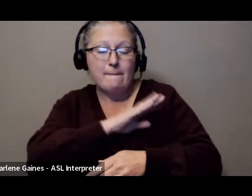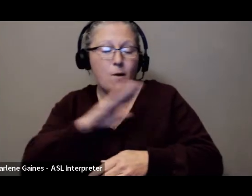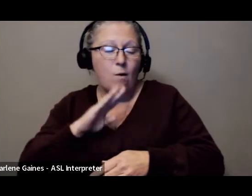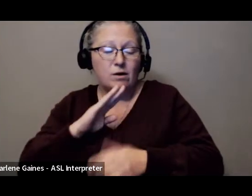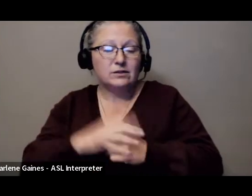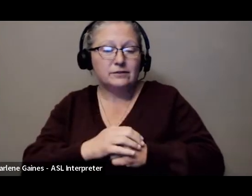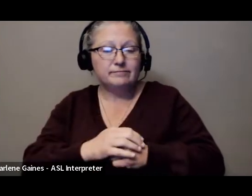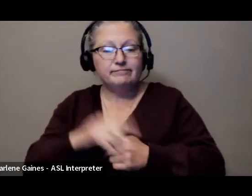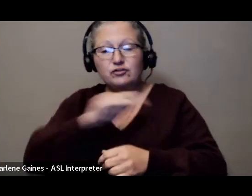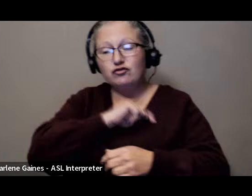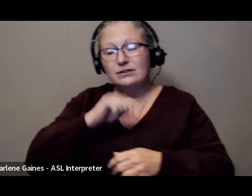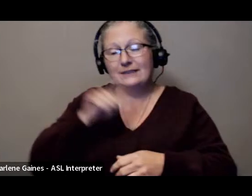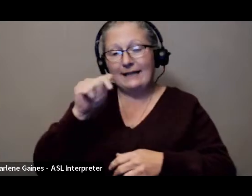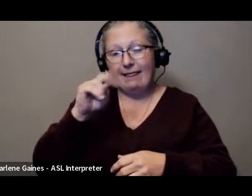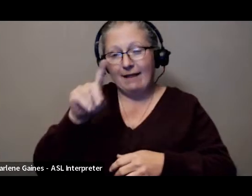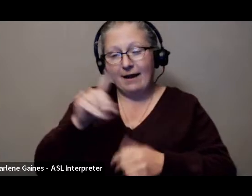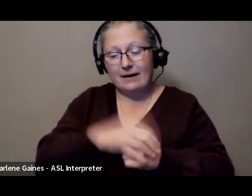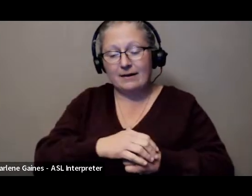Yes, Trustee Lang.